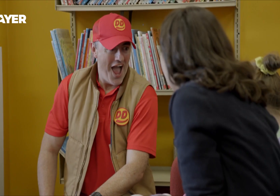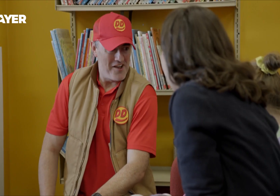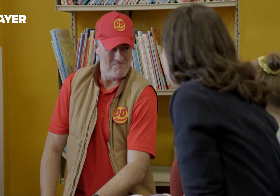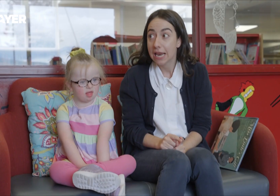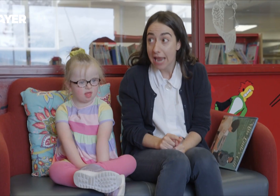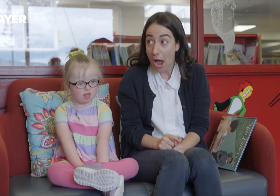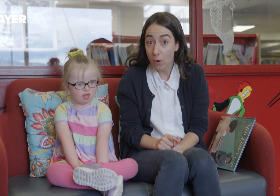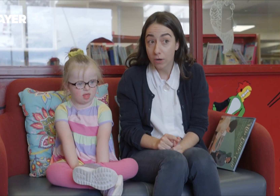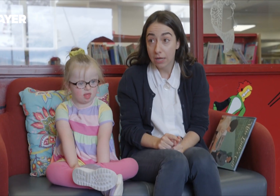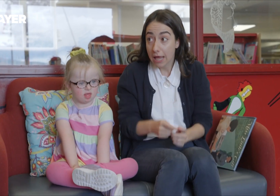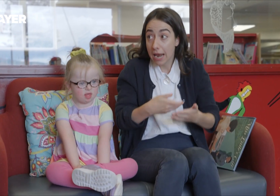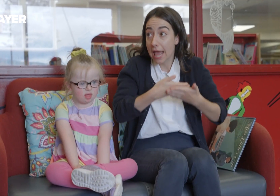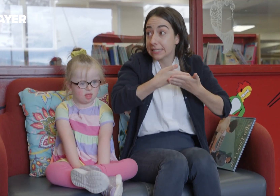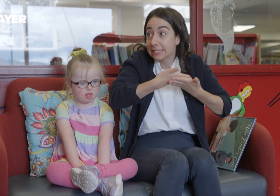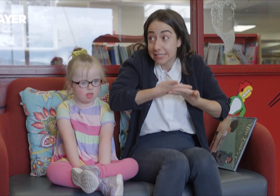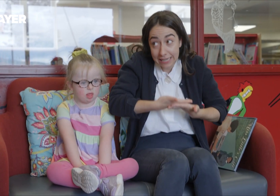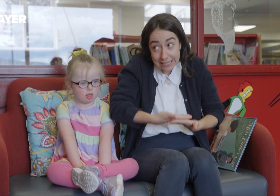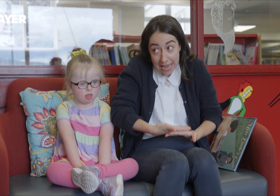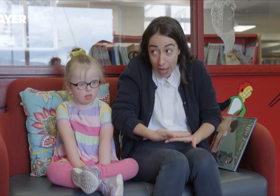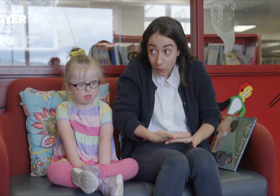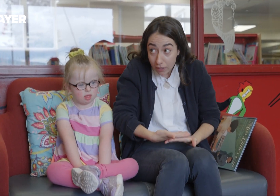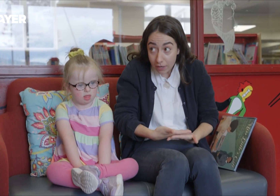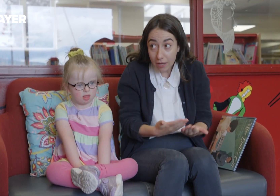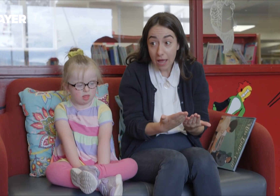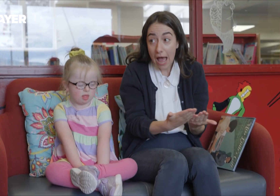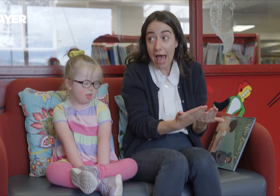Perfect. Now, let's sit down and